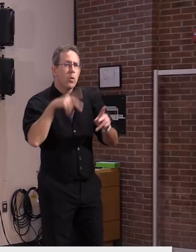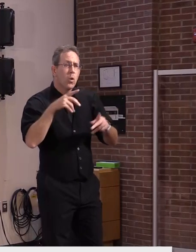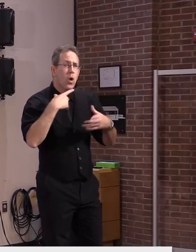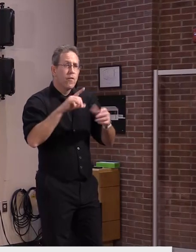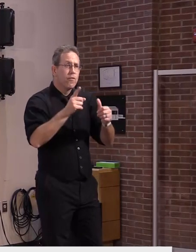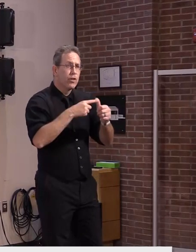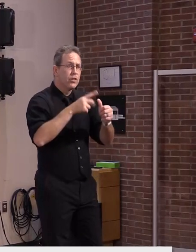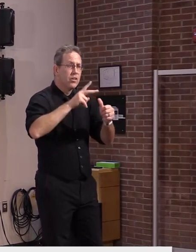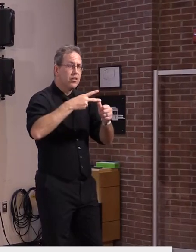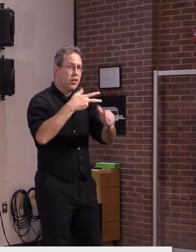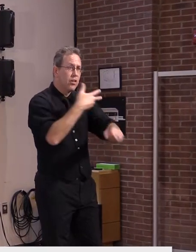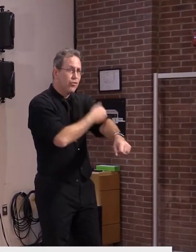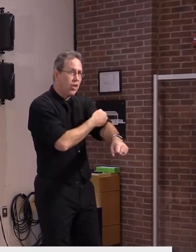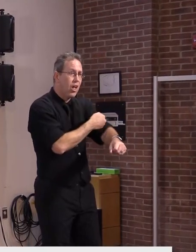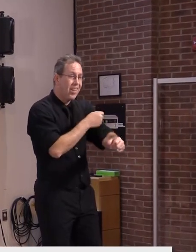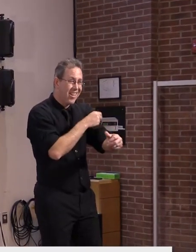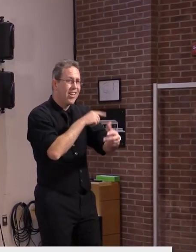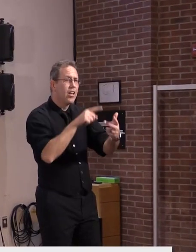so.